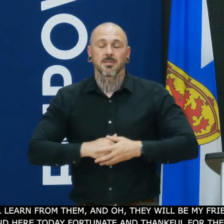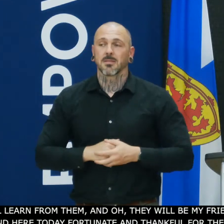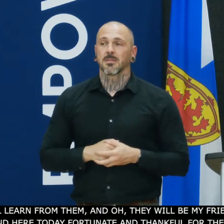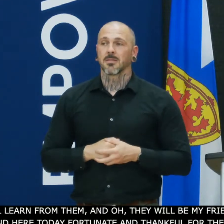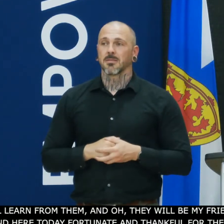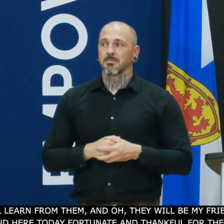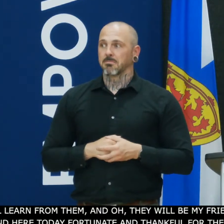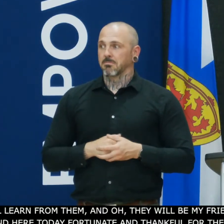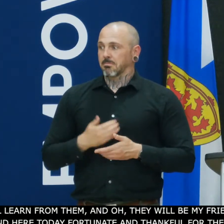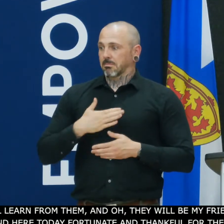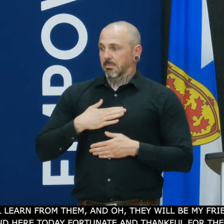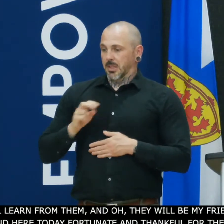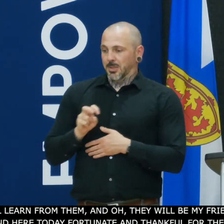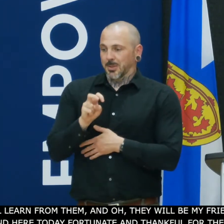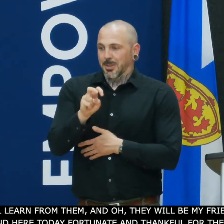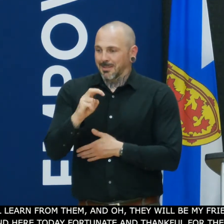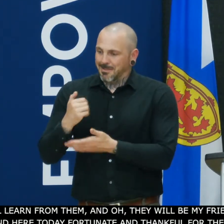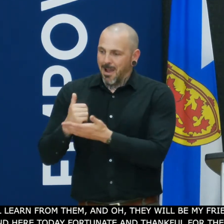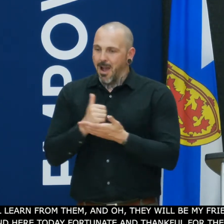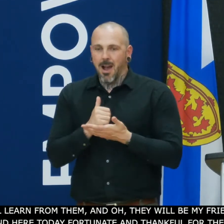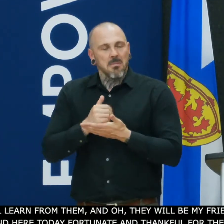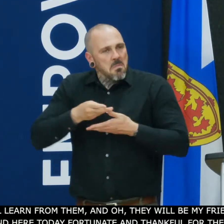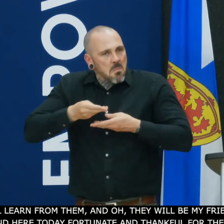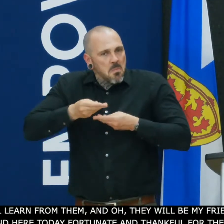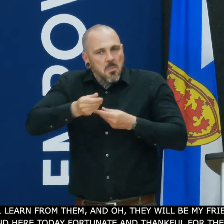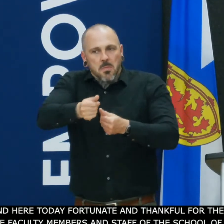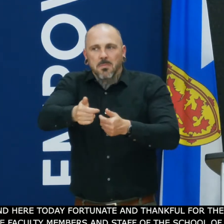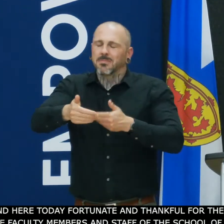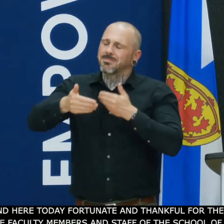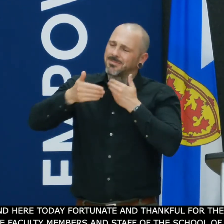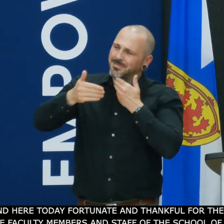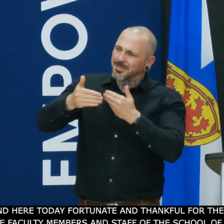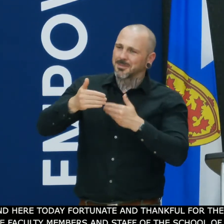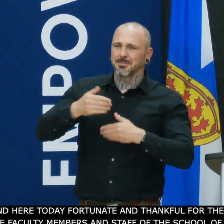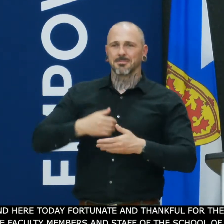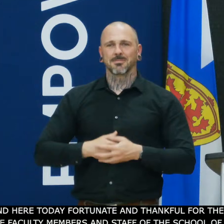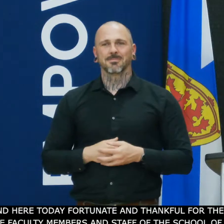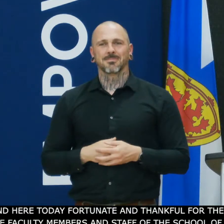made my journey seamless, and I will forever be grateful to you.